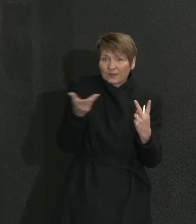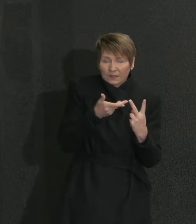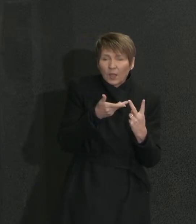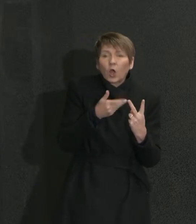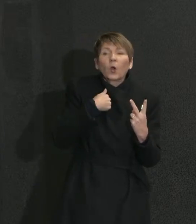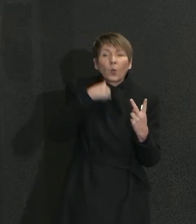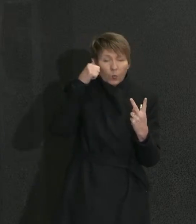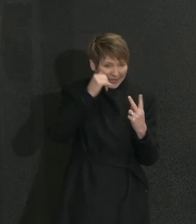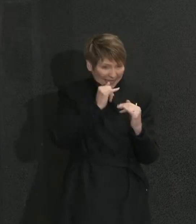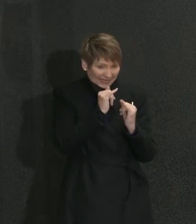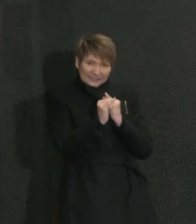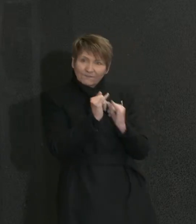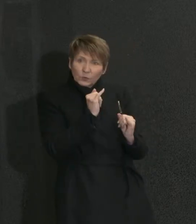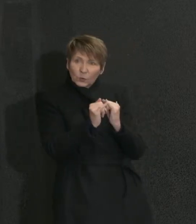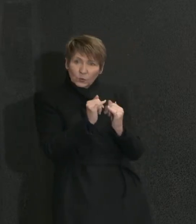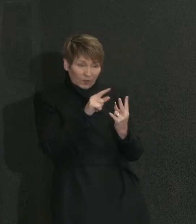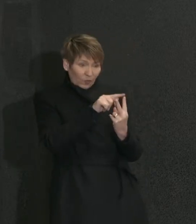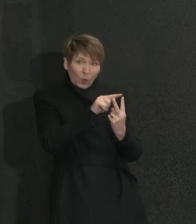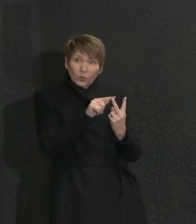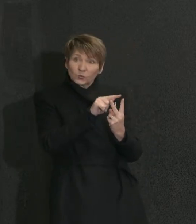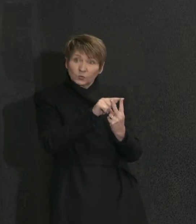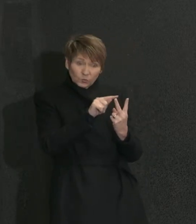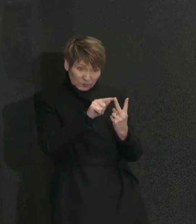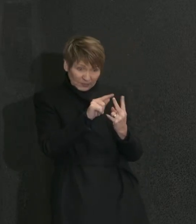and that's how you run an outbreak to ground.